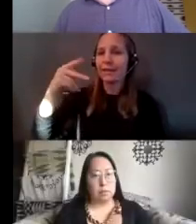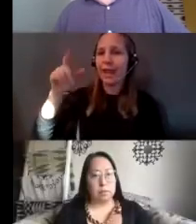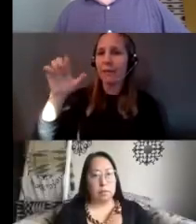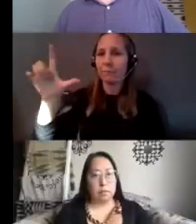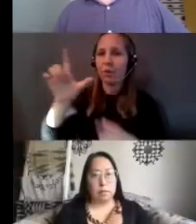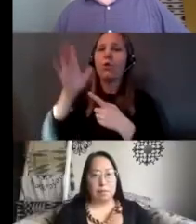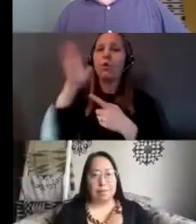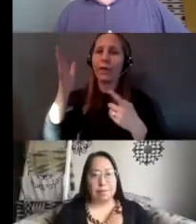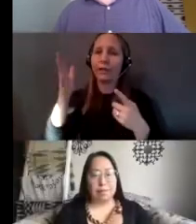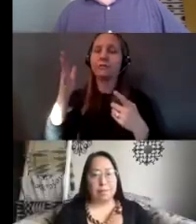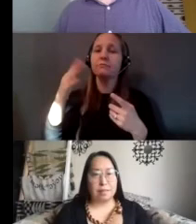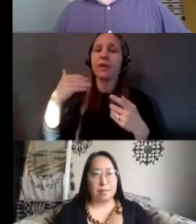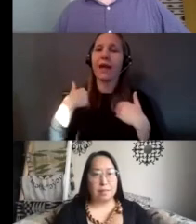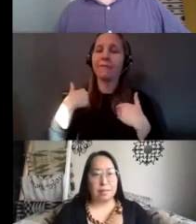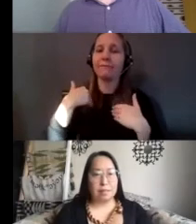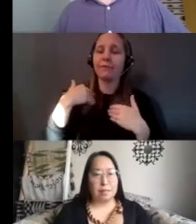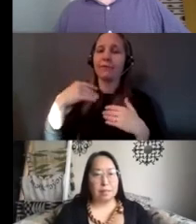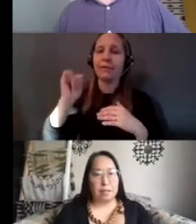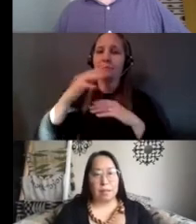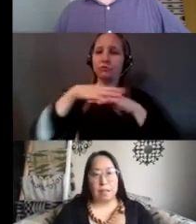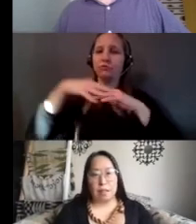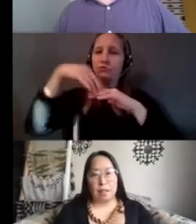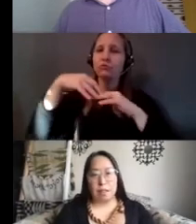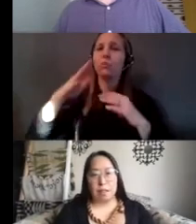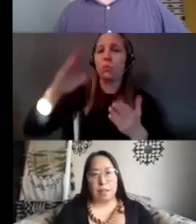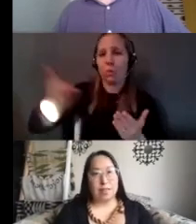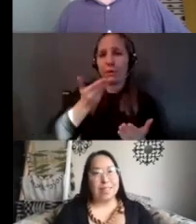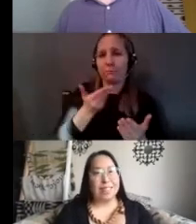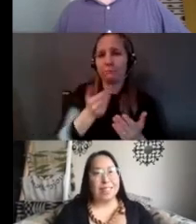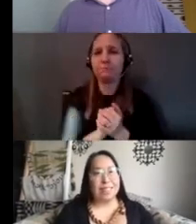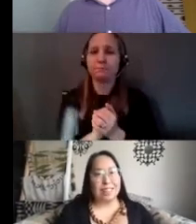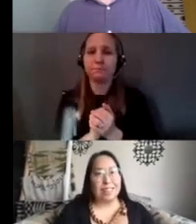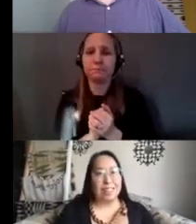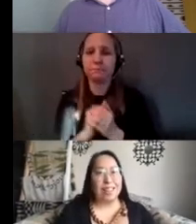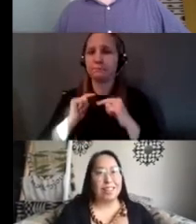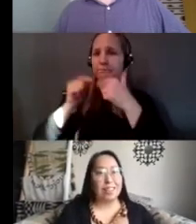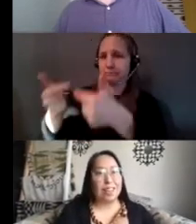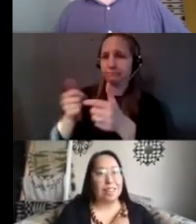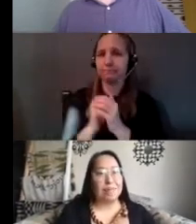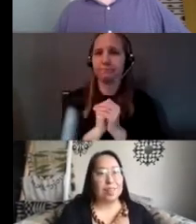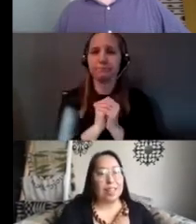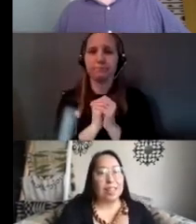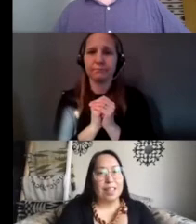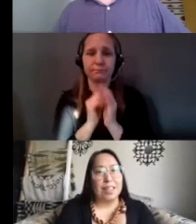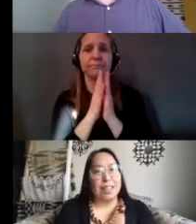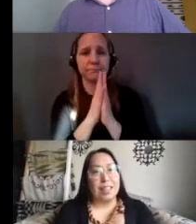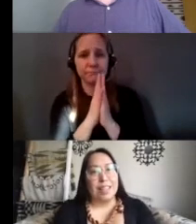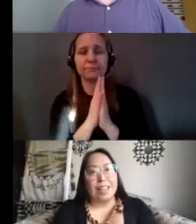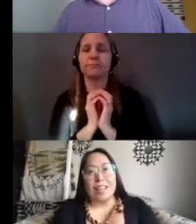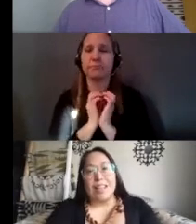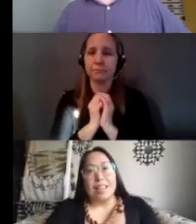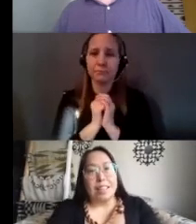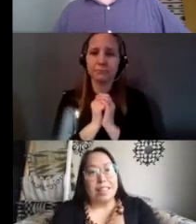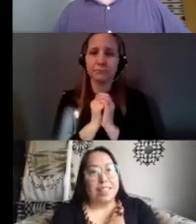welcome to start our dialogue today. I'll pass it off to you, Vanessa. Hi, Trevor.